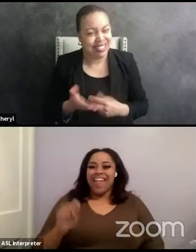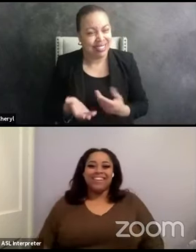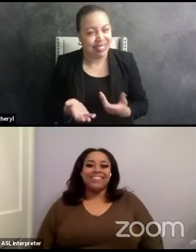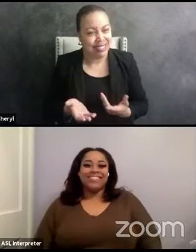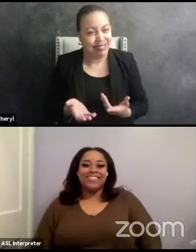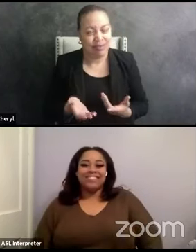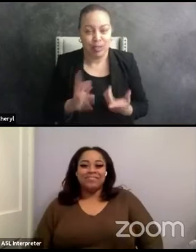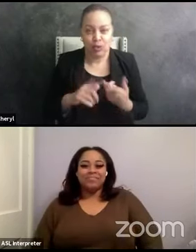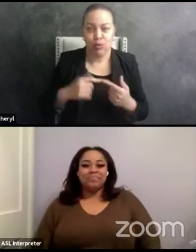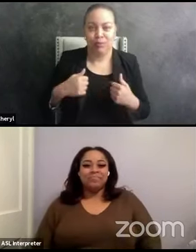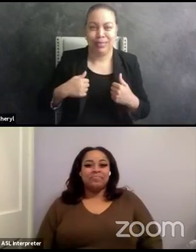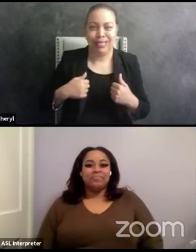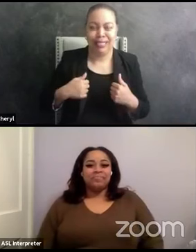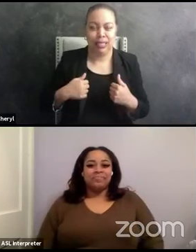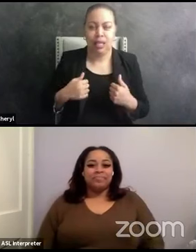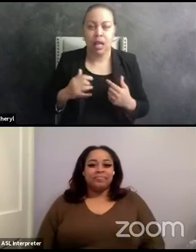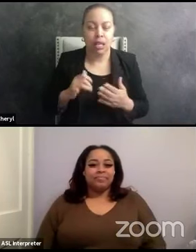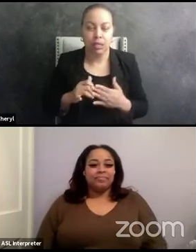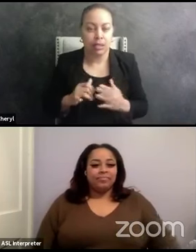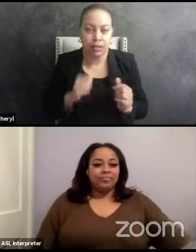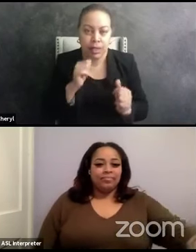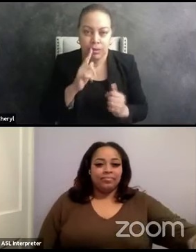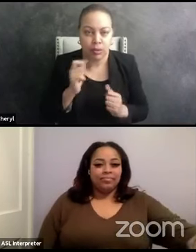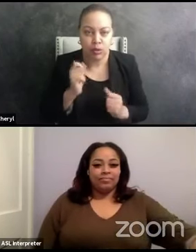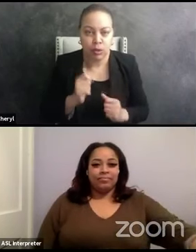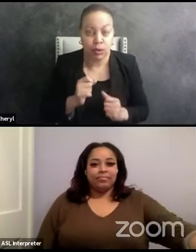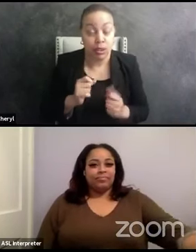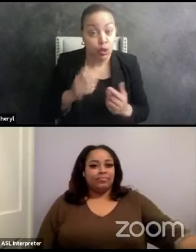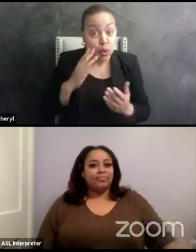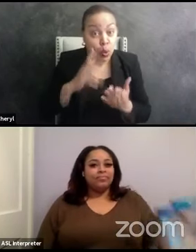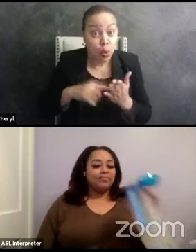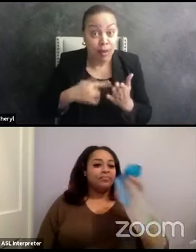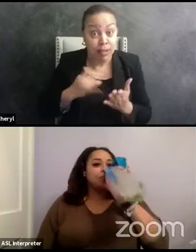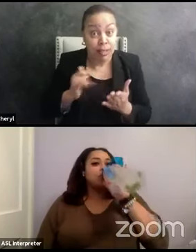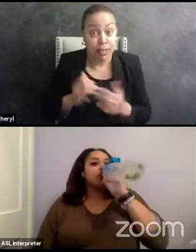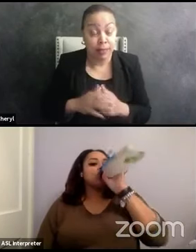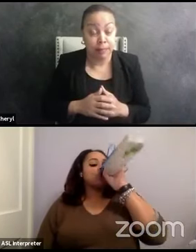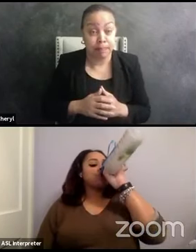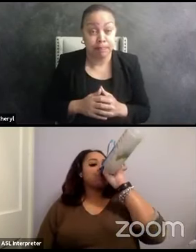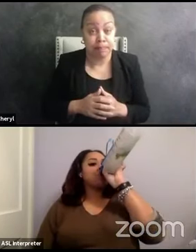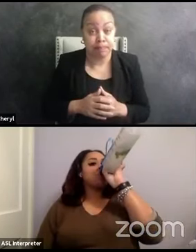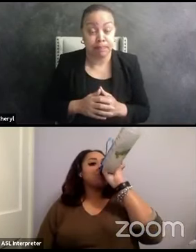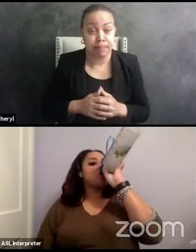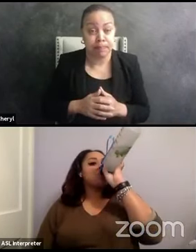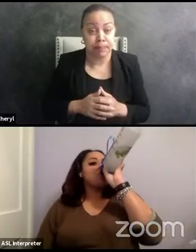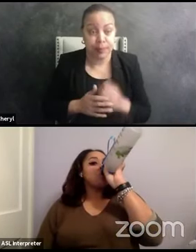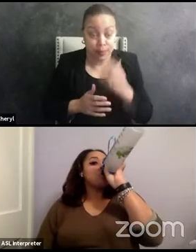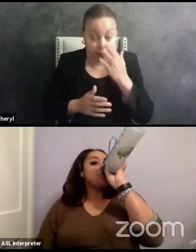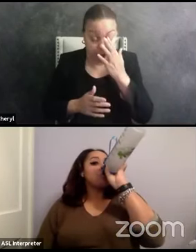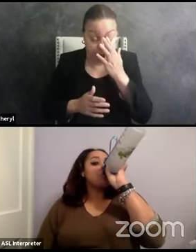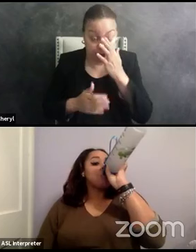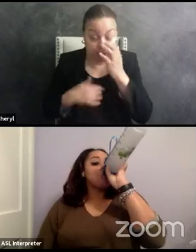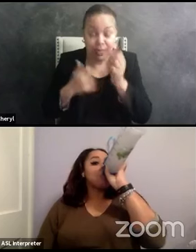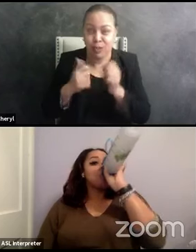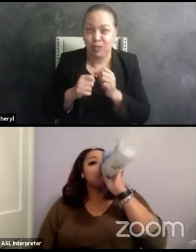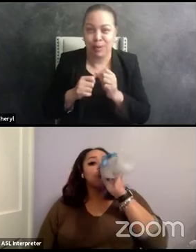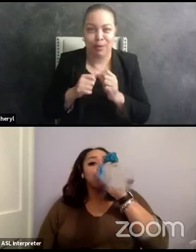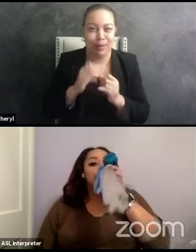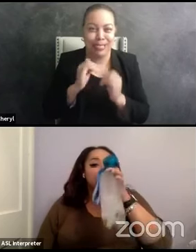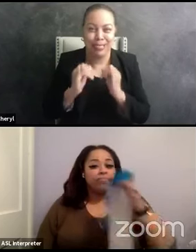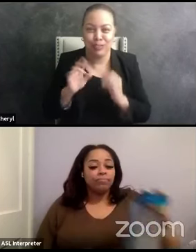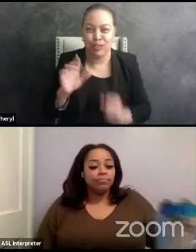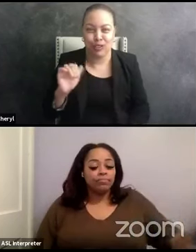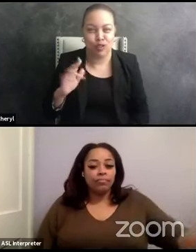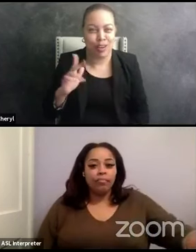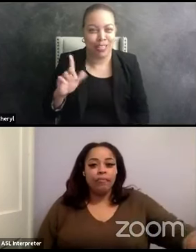to me, it's cowardice. You know what it actually reminds me of was when I interviewed Rachel Dolezal a few years